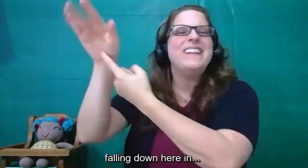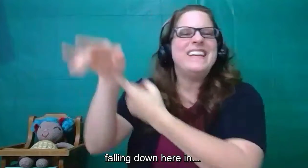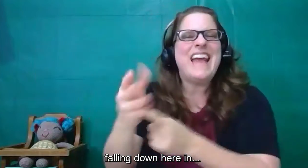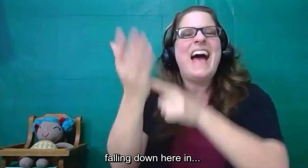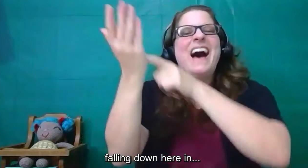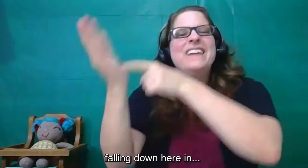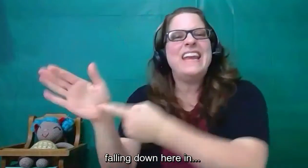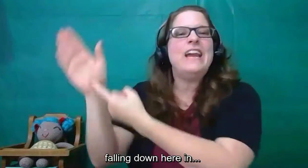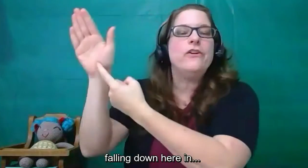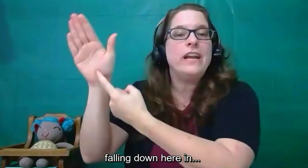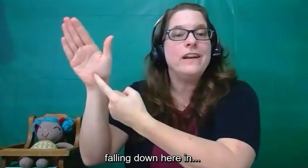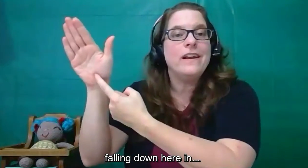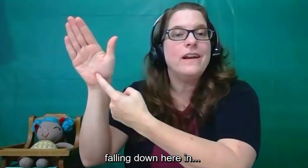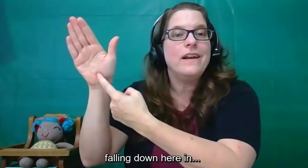falling down here in